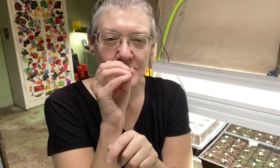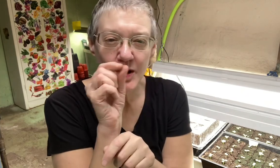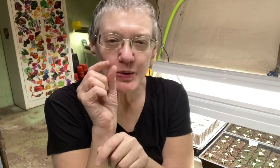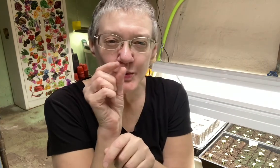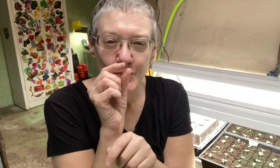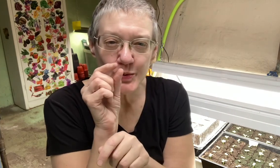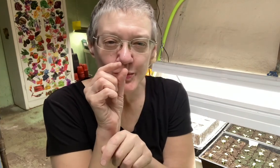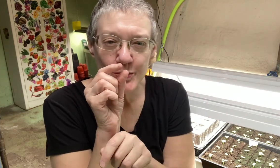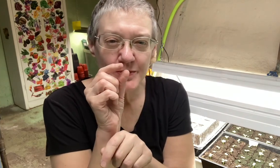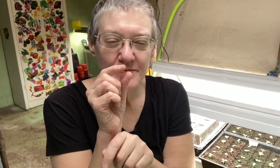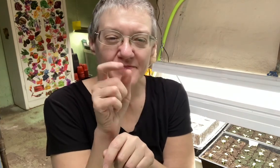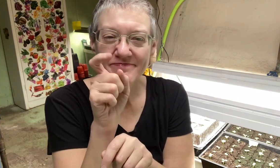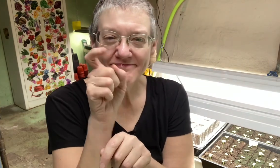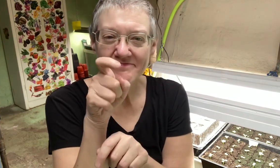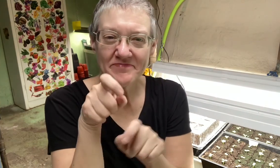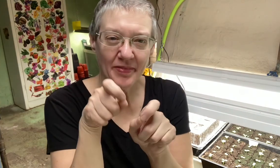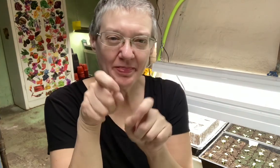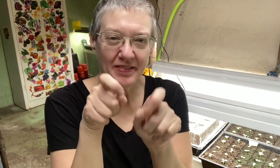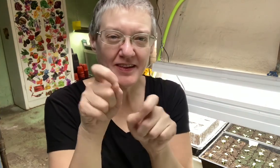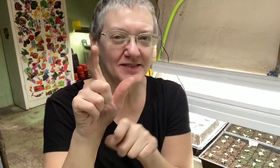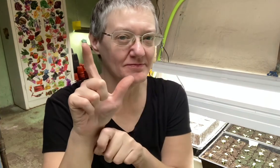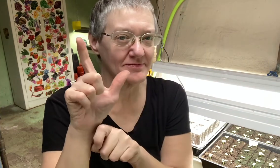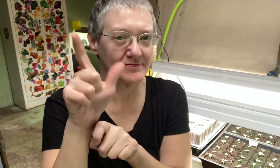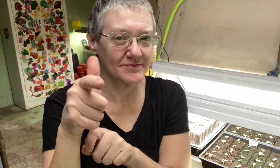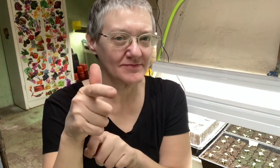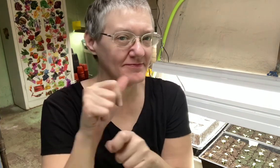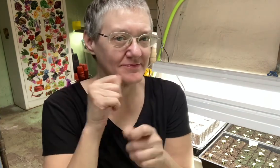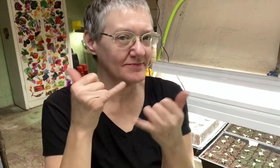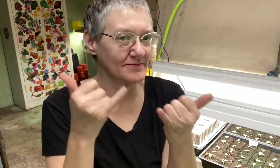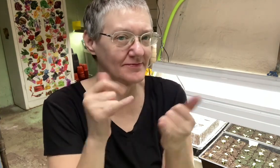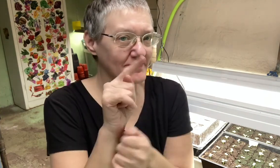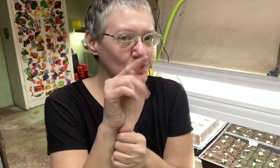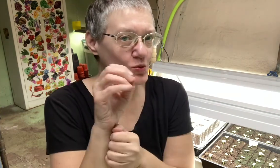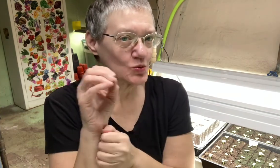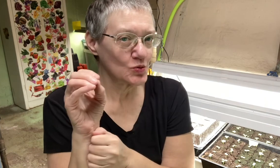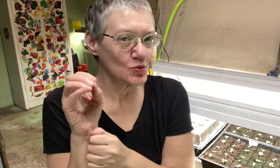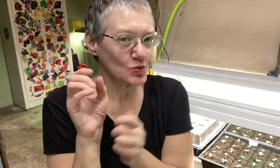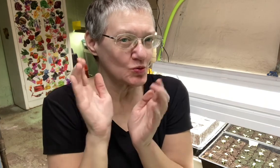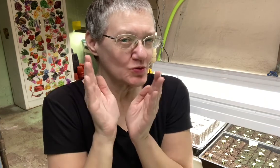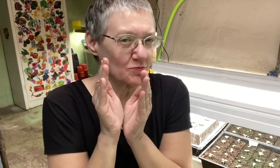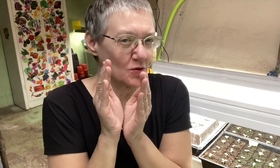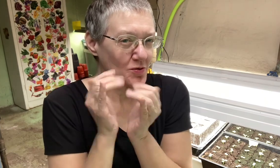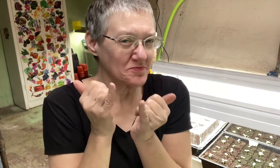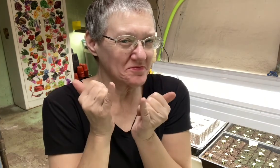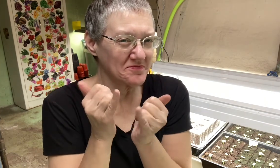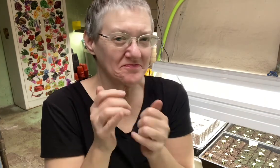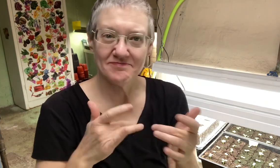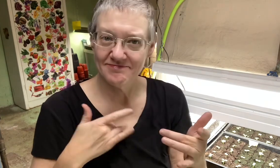pretty thick and they're so tiny, but we're going to have to thin them later. Right now they're just too small.